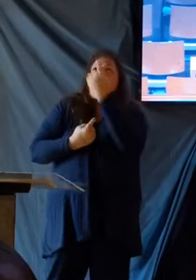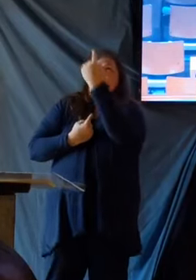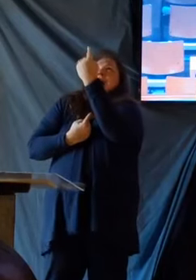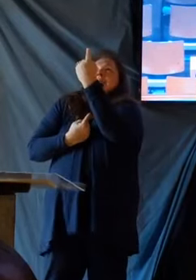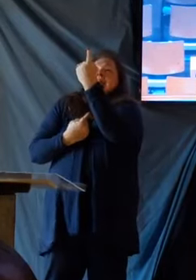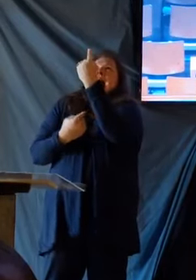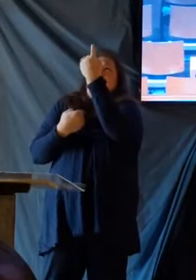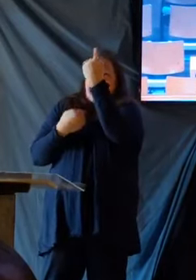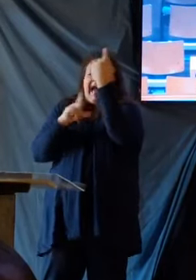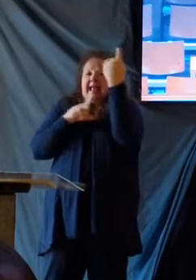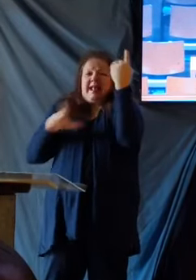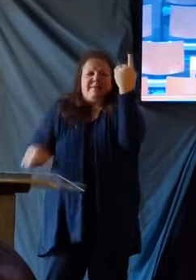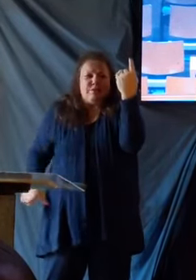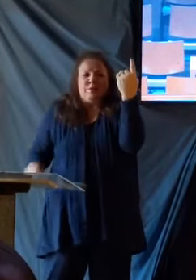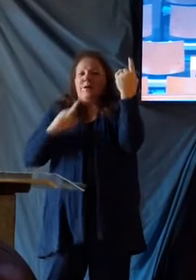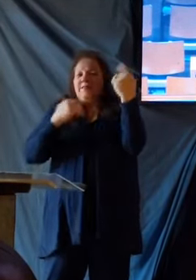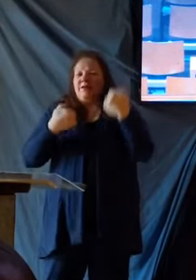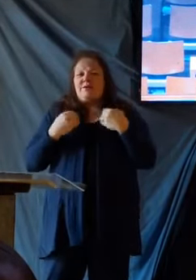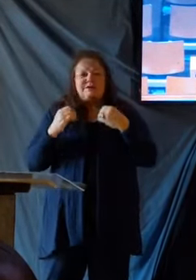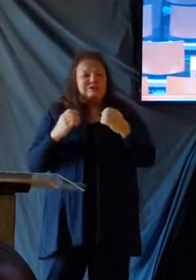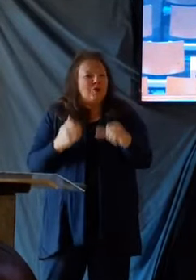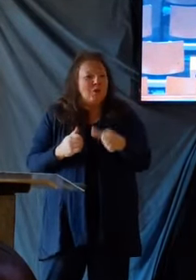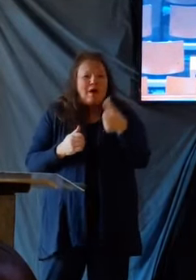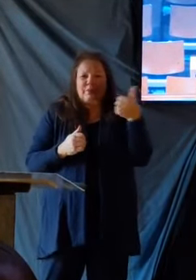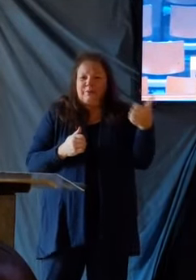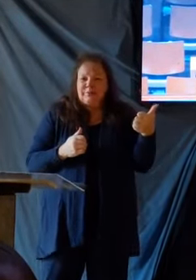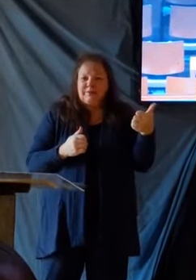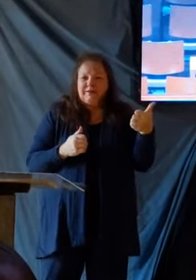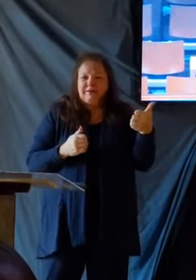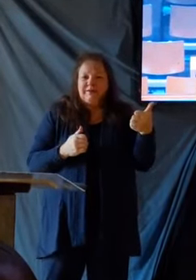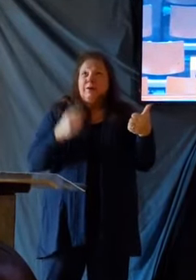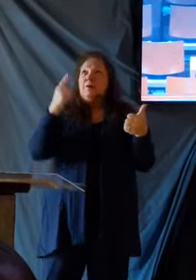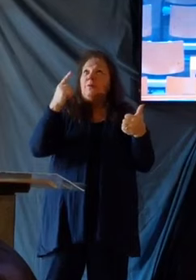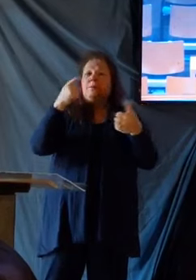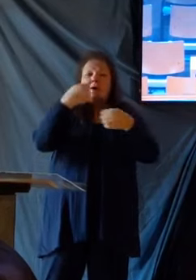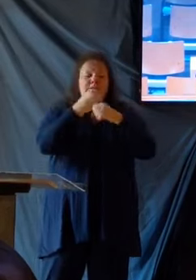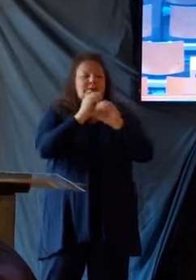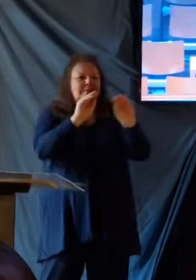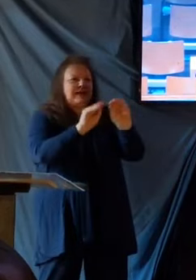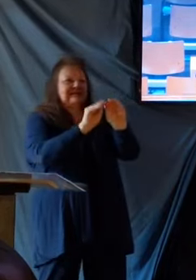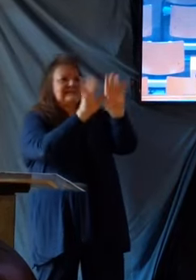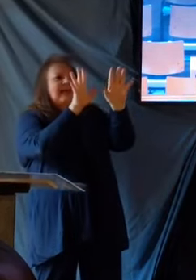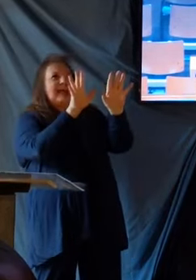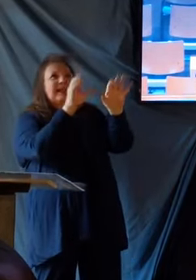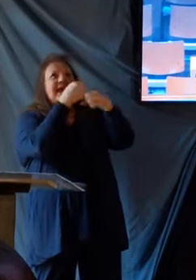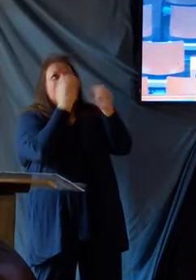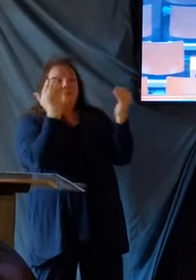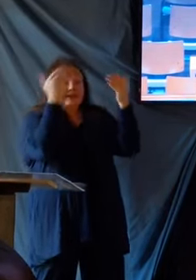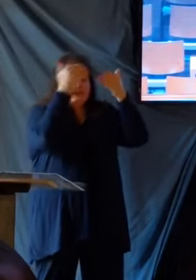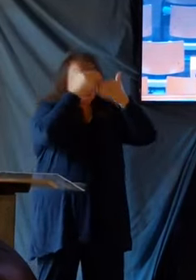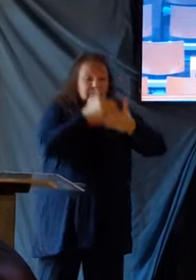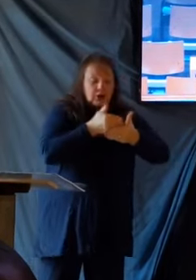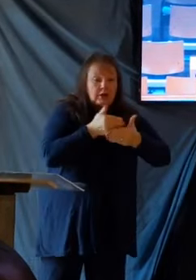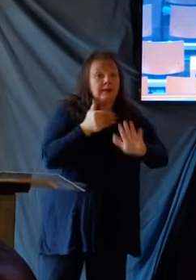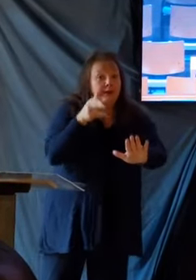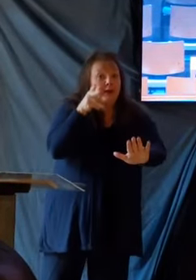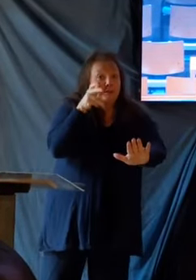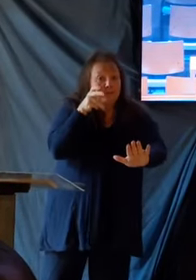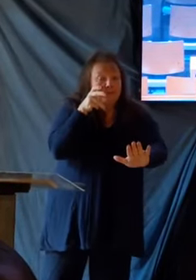am the Lord, there is no other. The one forming light and creating darkness. Now listen.